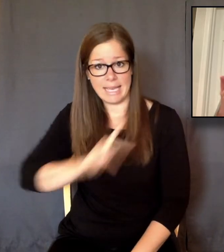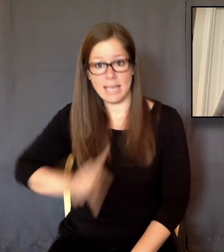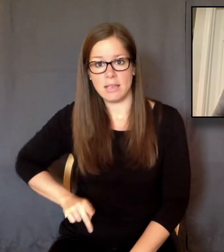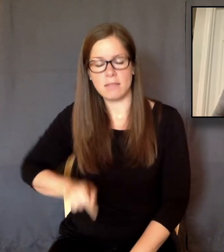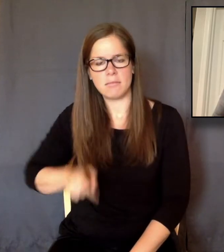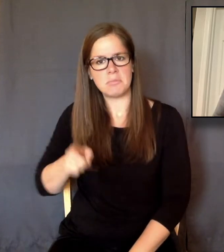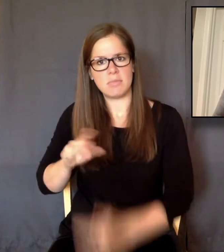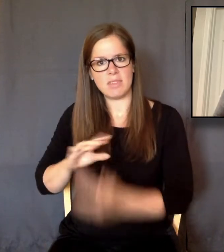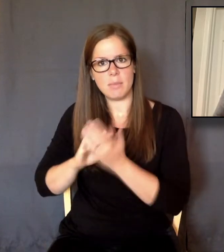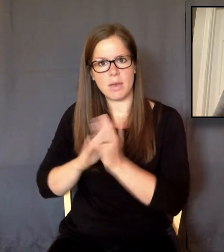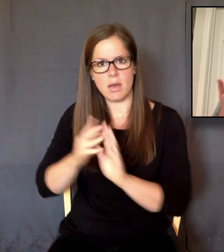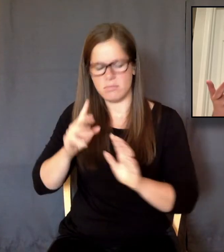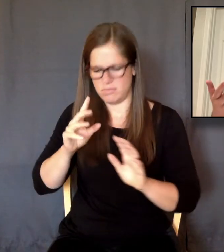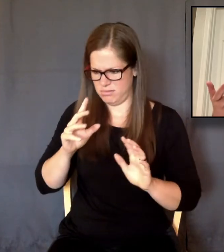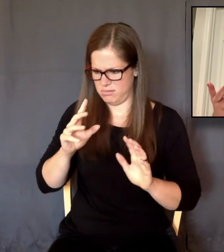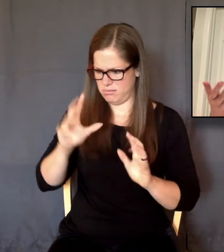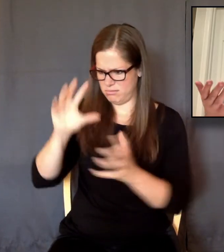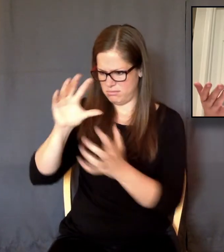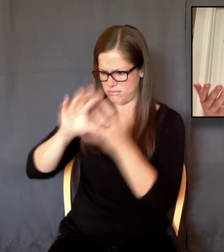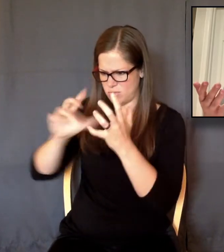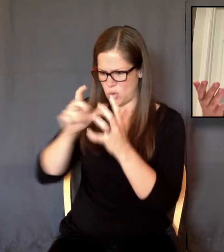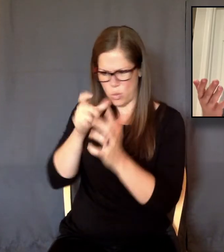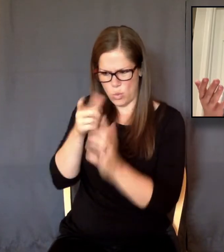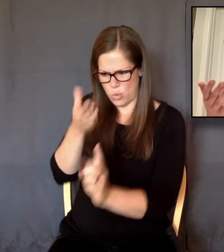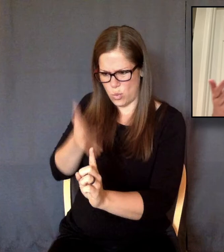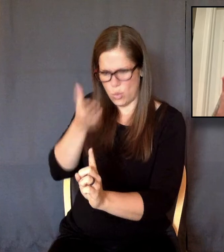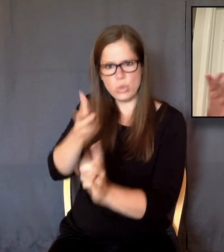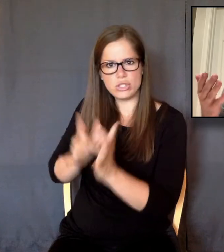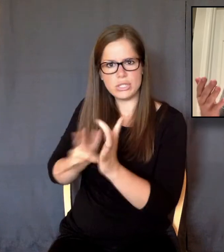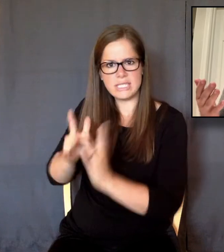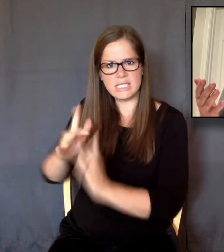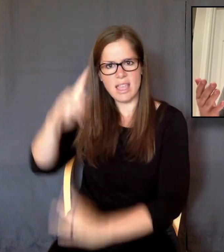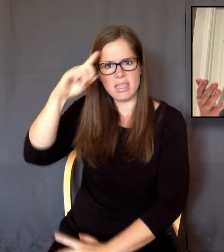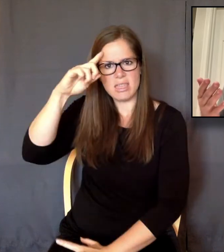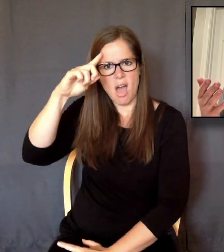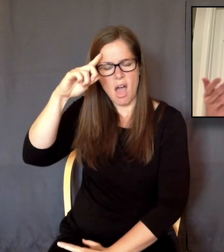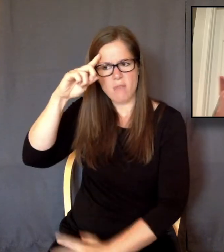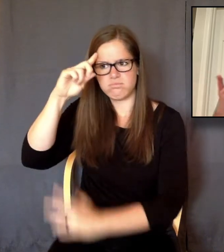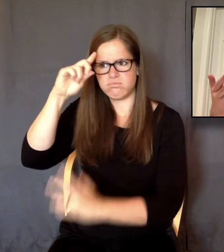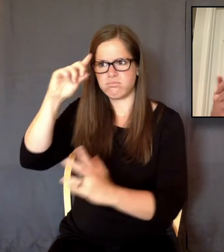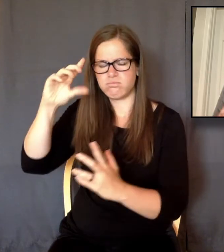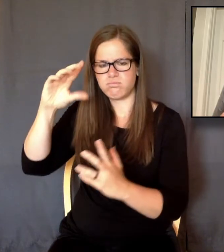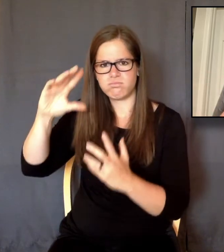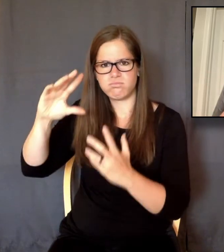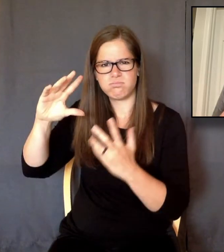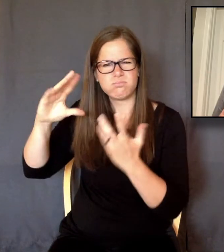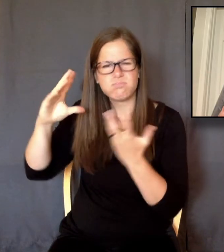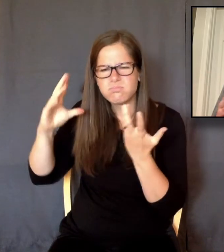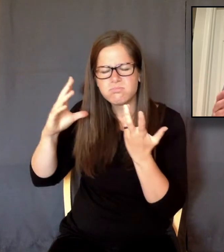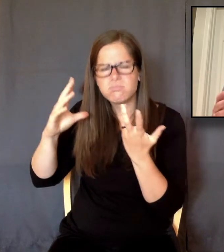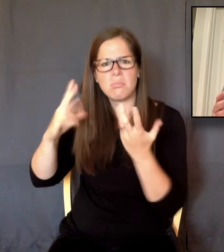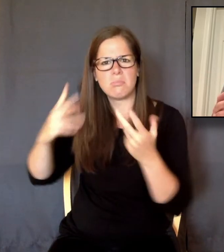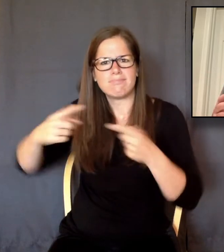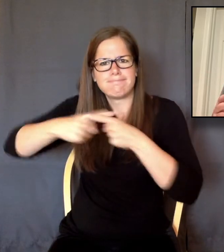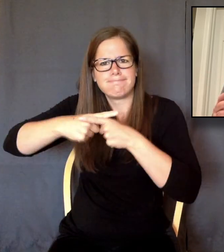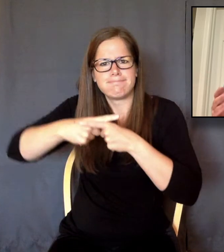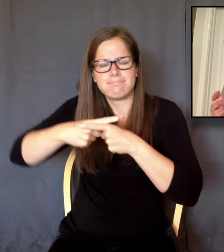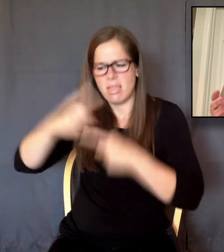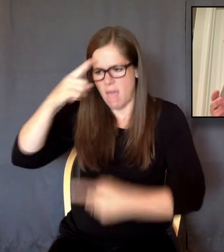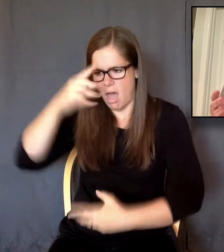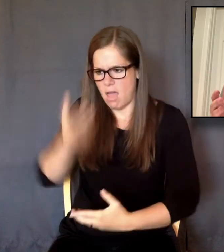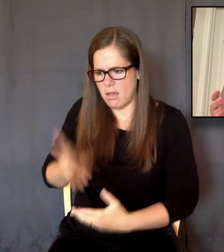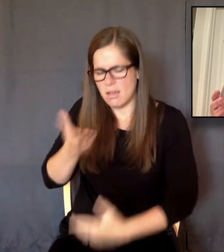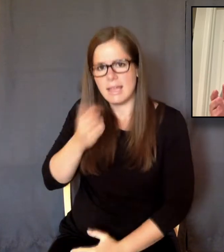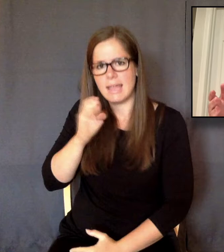raised from the dead. Also, they're saying he maybe was Elijah, so the king himself, or Herod, is a little perplexed by